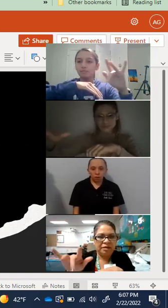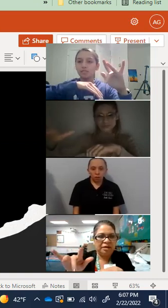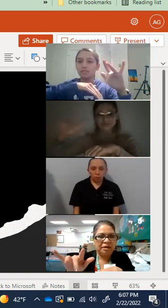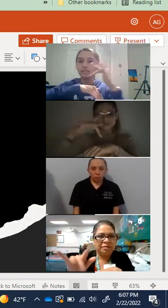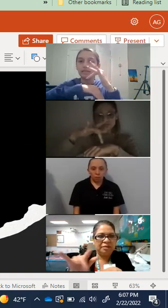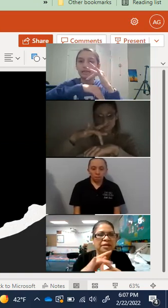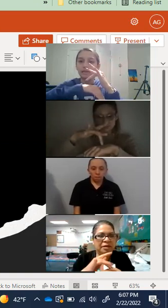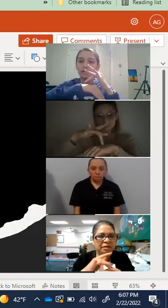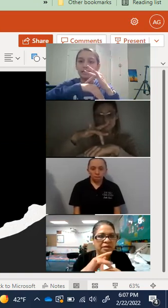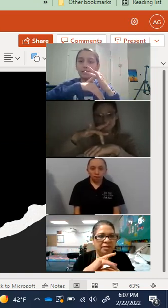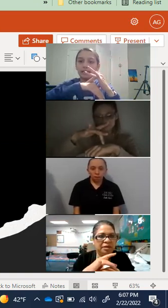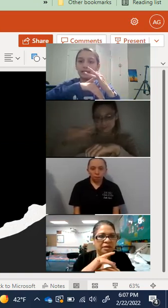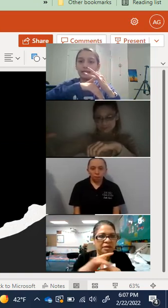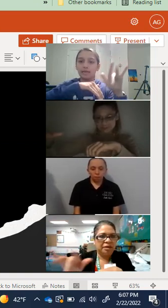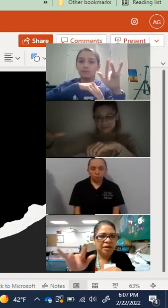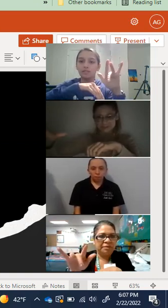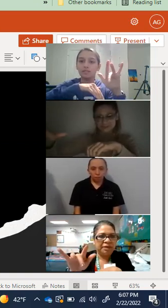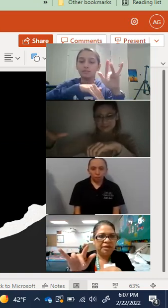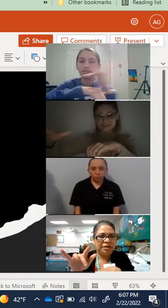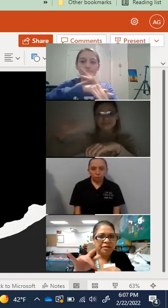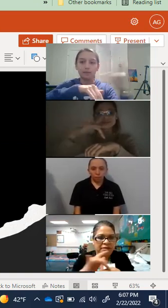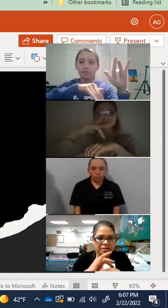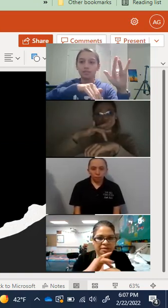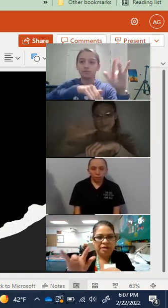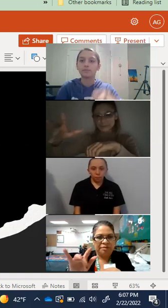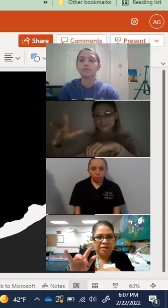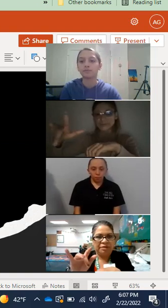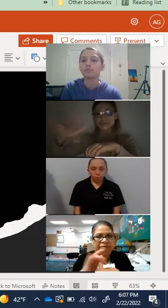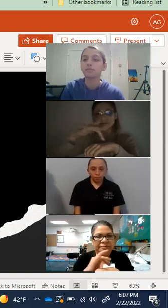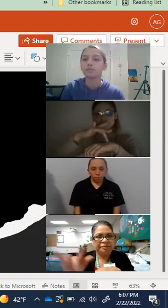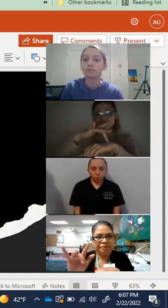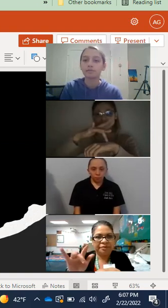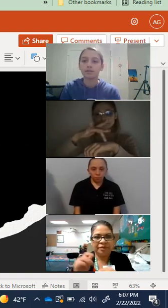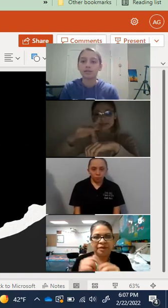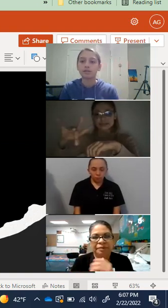hand, empty. empty.